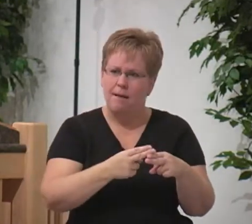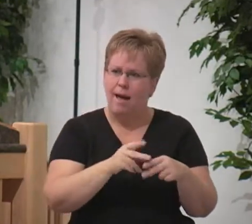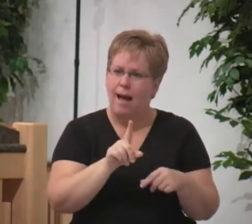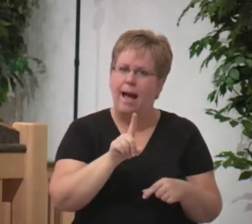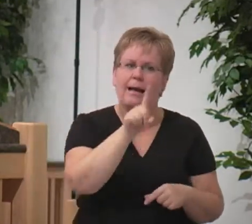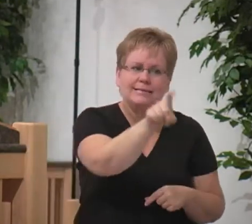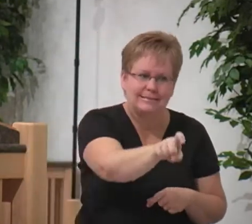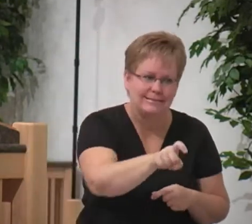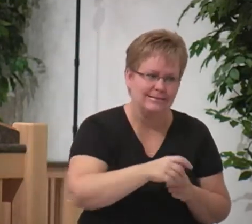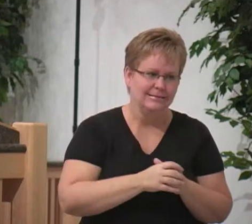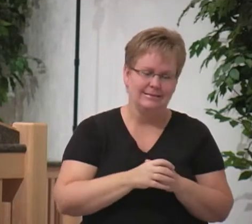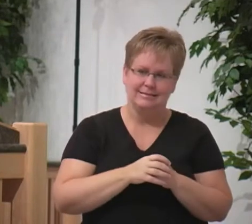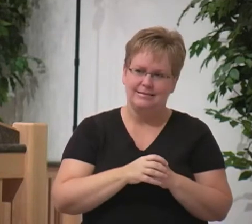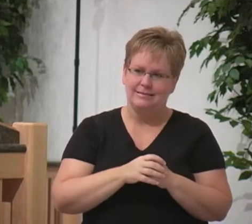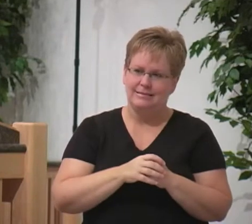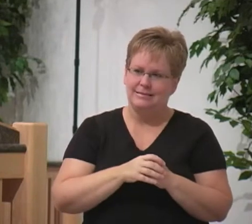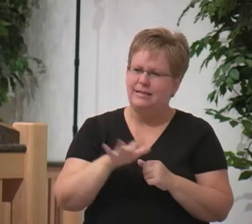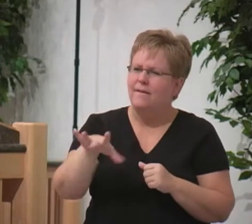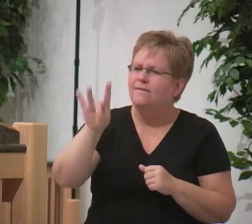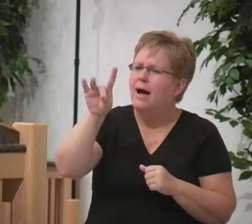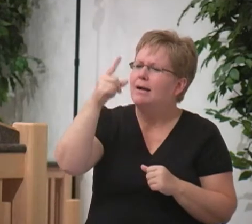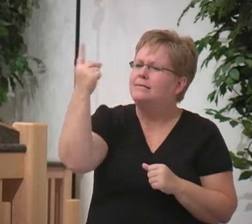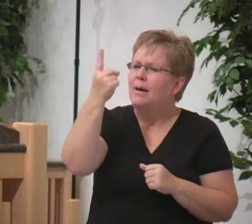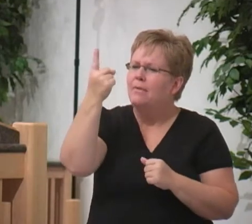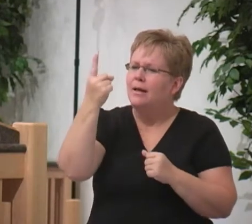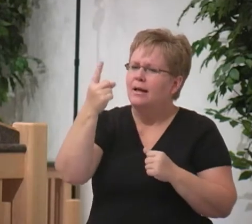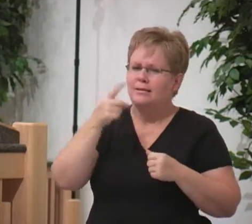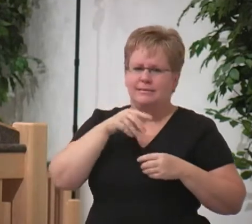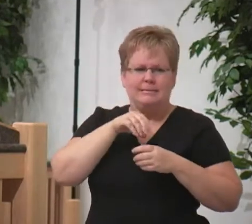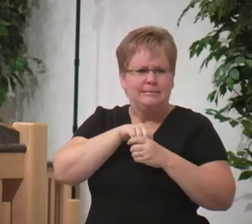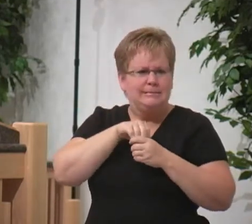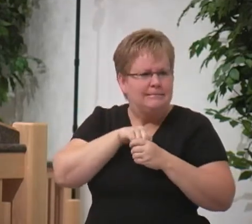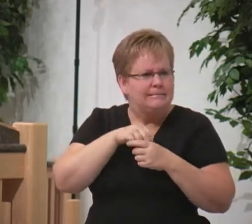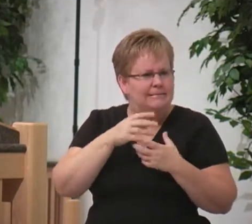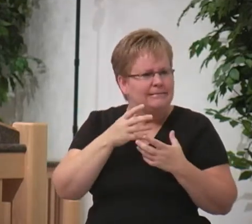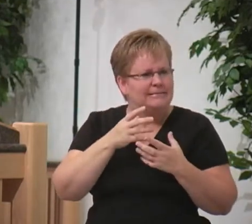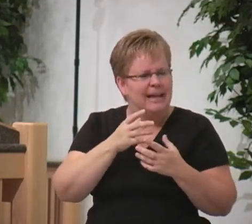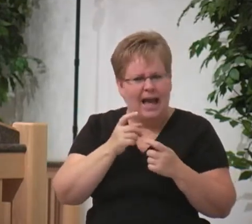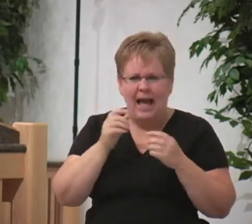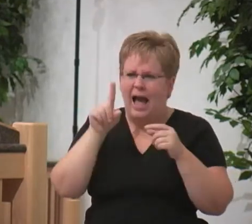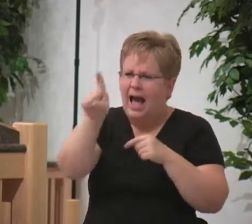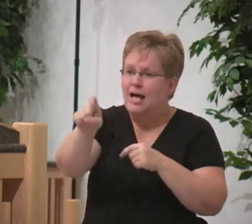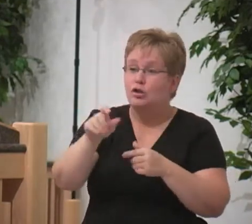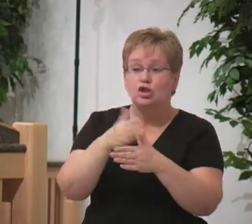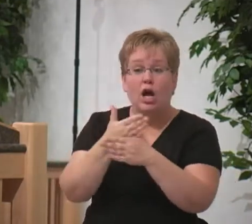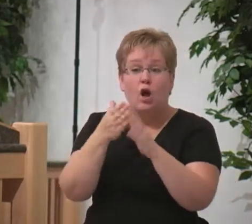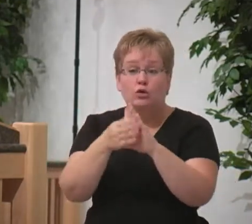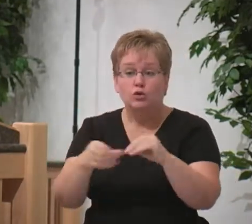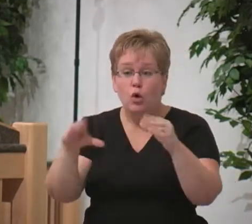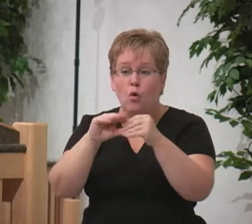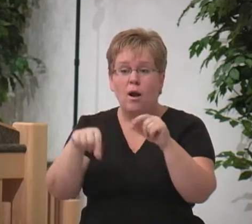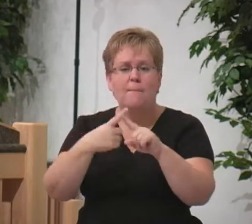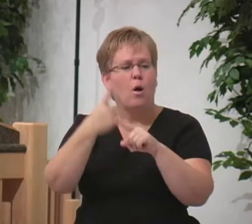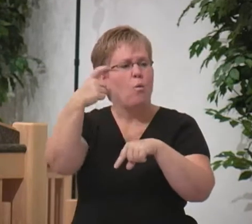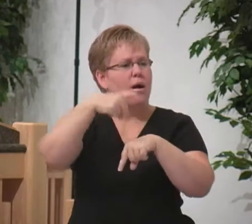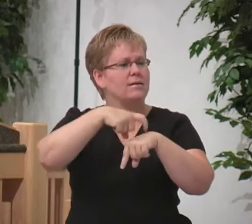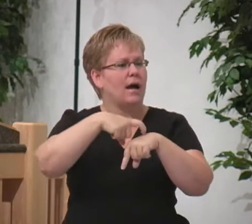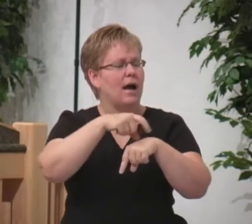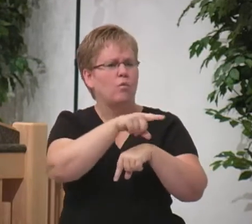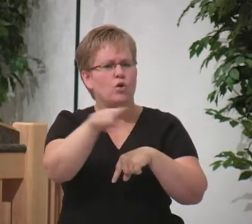name. Find something that you have in common, and maybe share a story about a time when you've